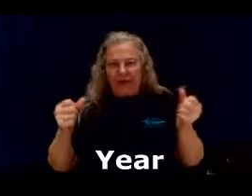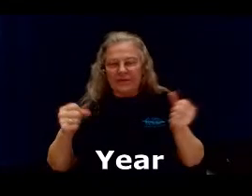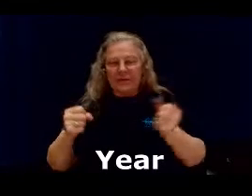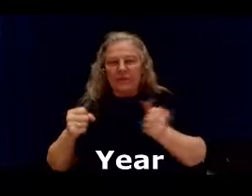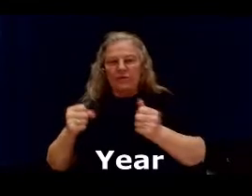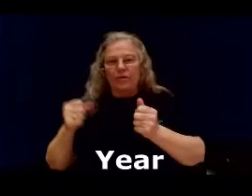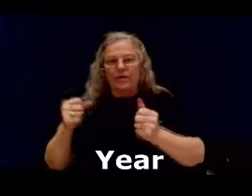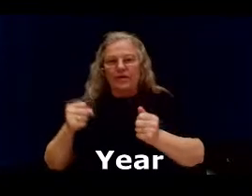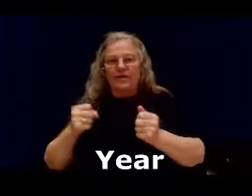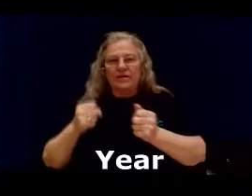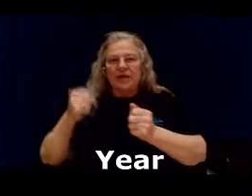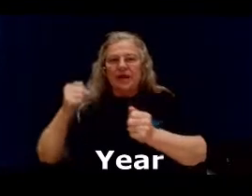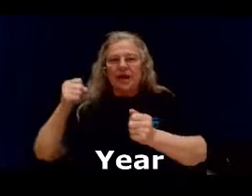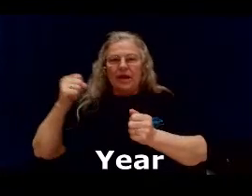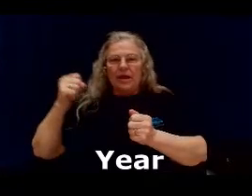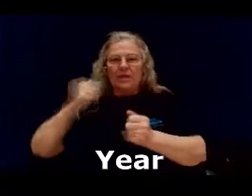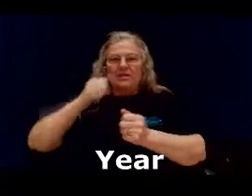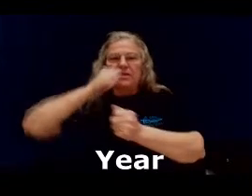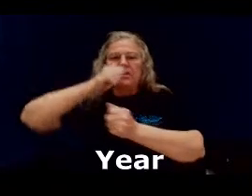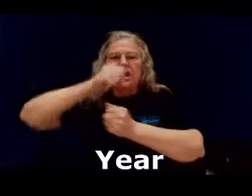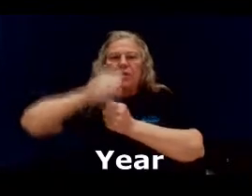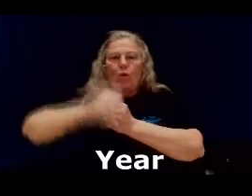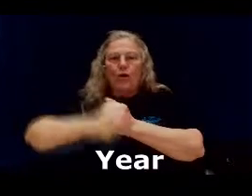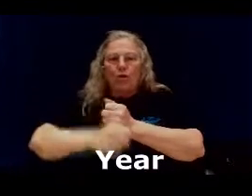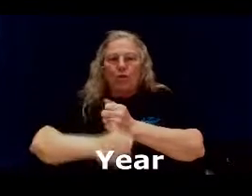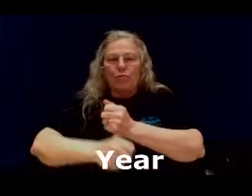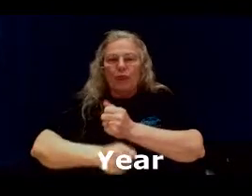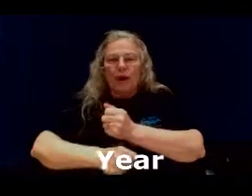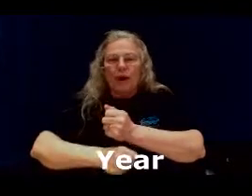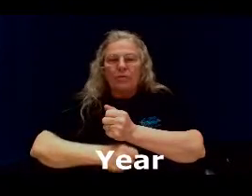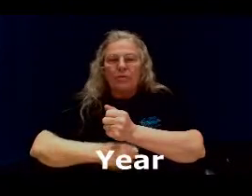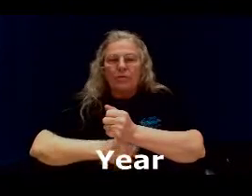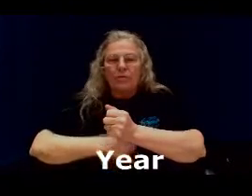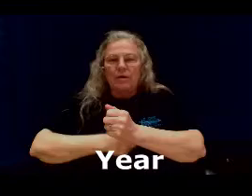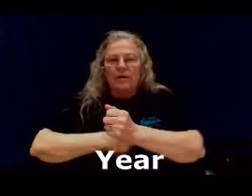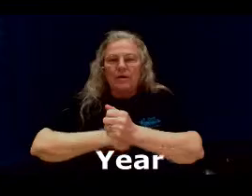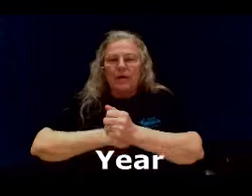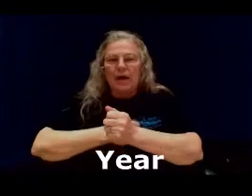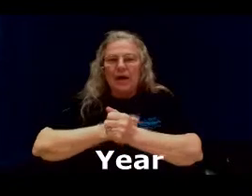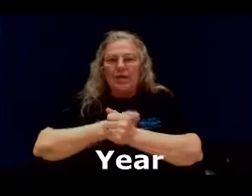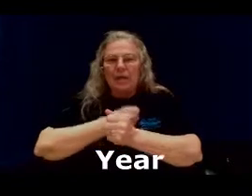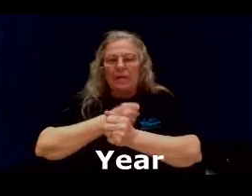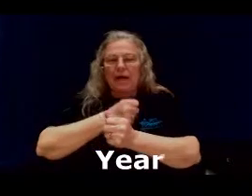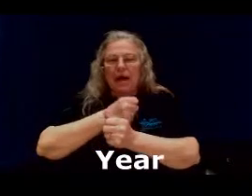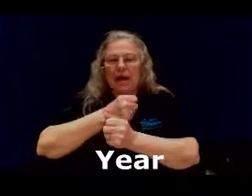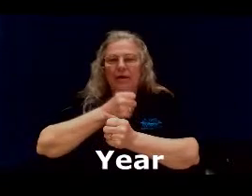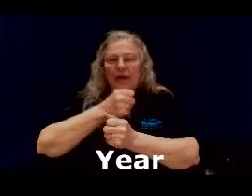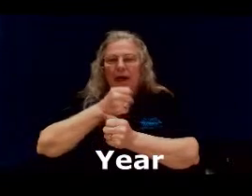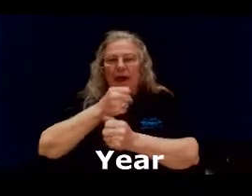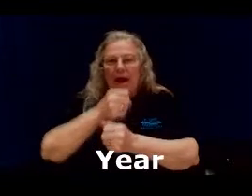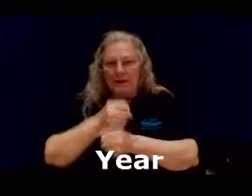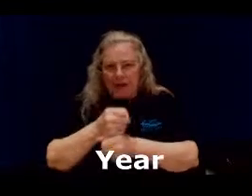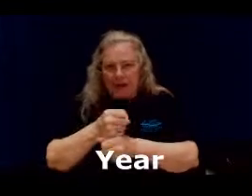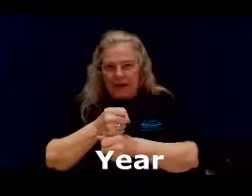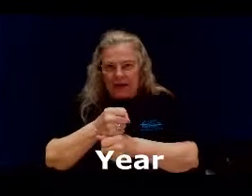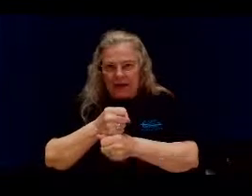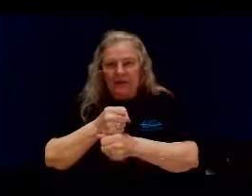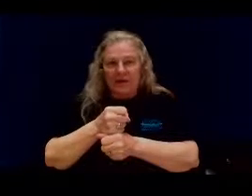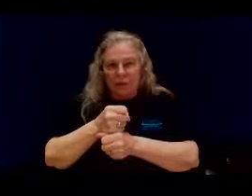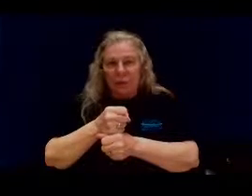hands into a fist, it's the sun going around the non-dominant hand and landing. That's